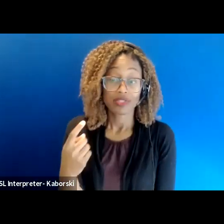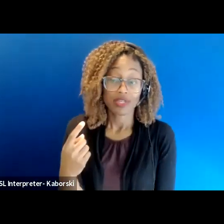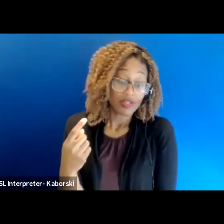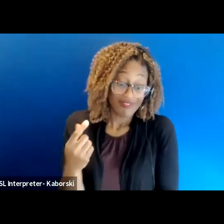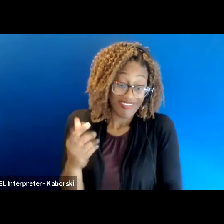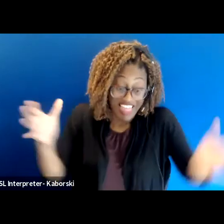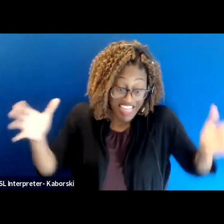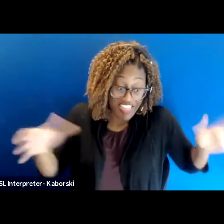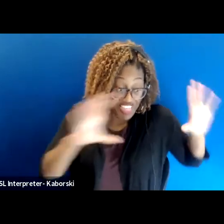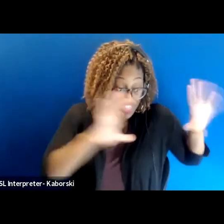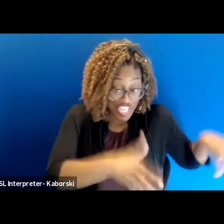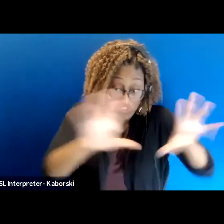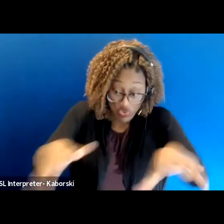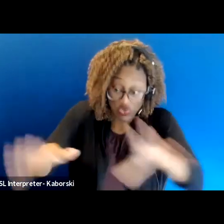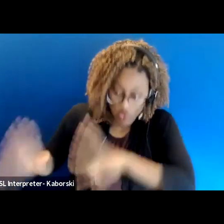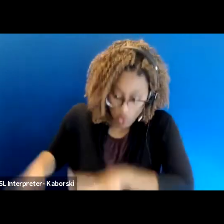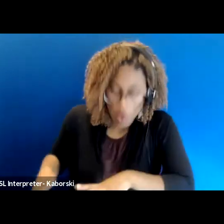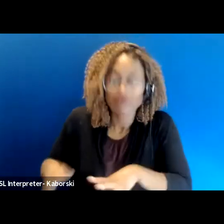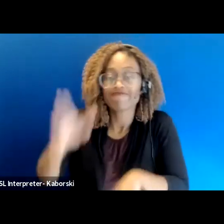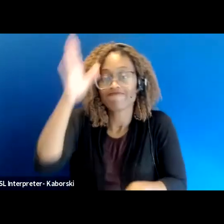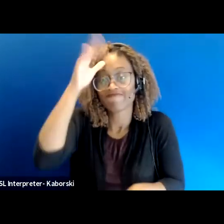now it's been